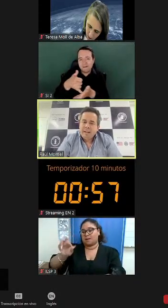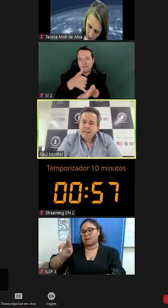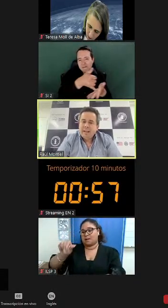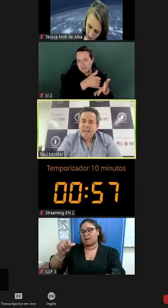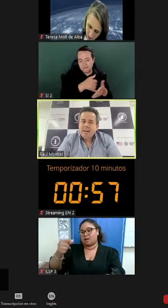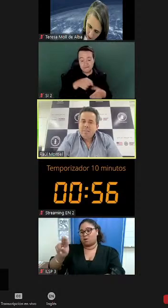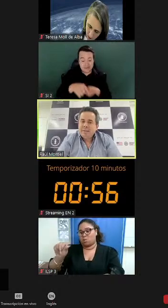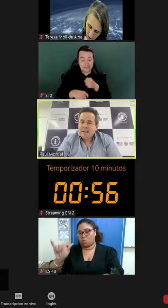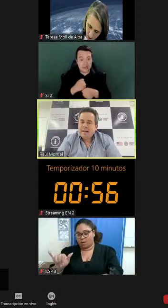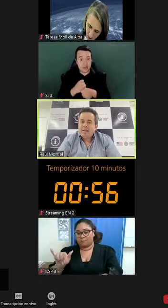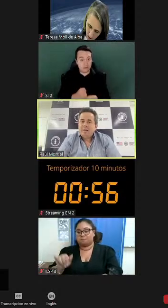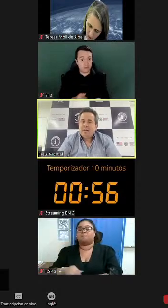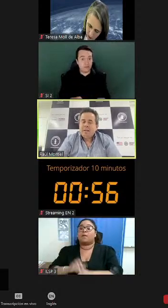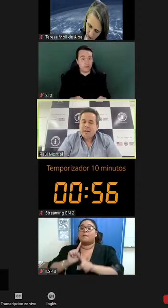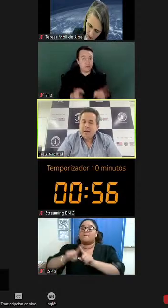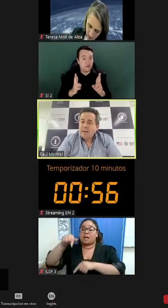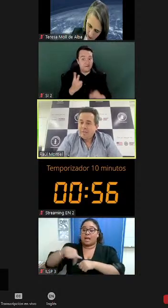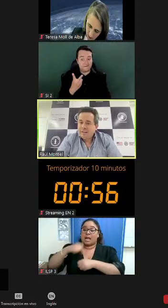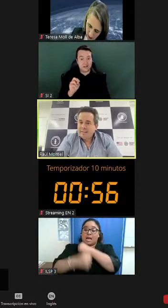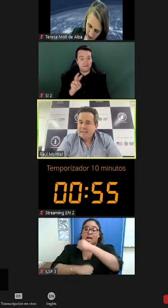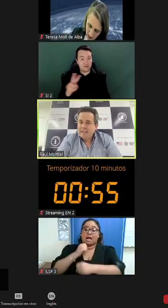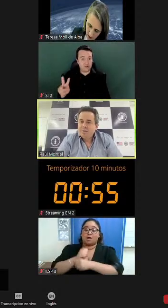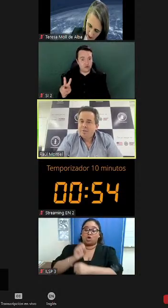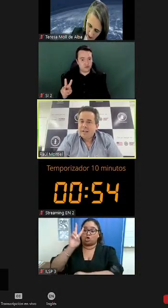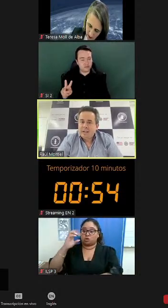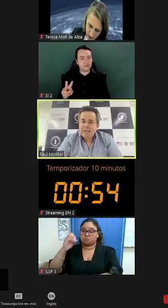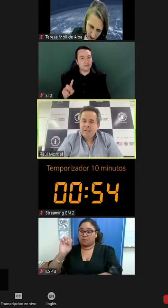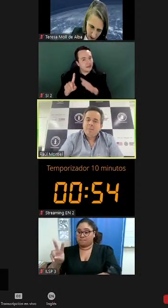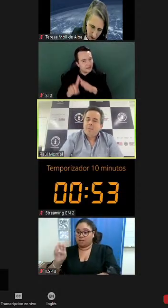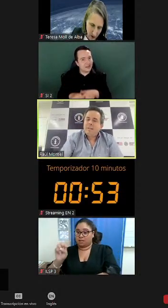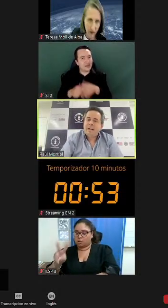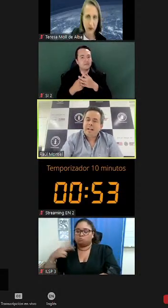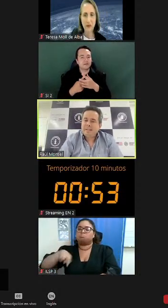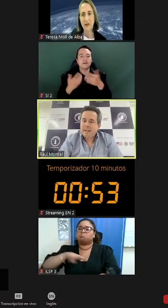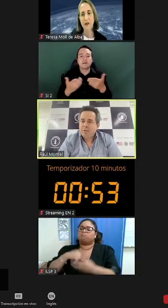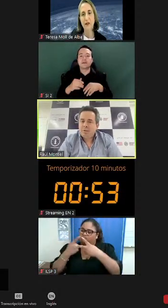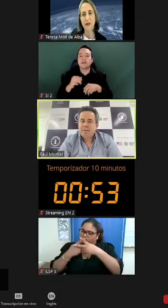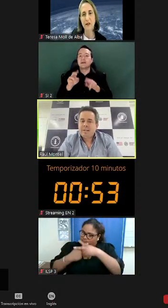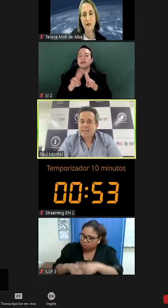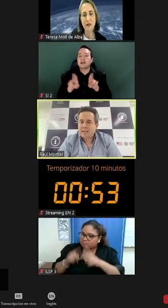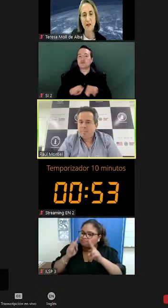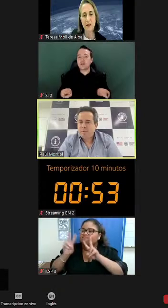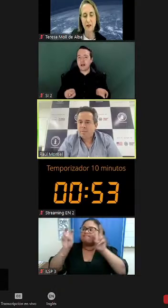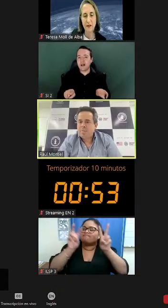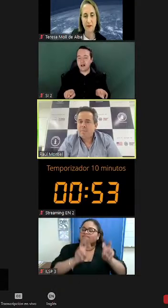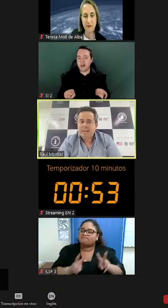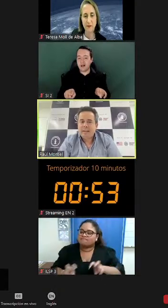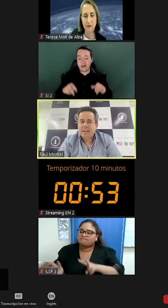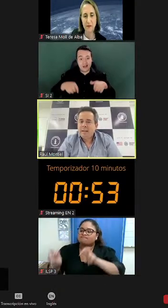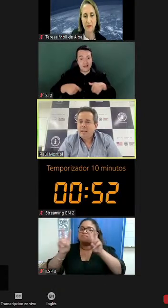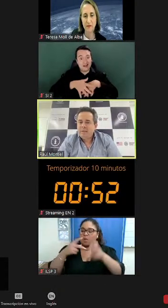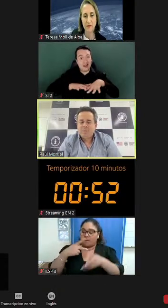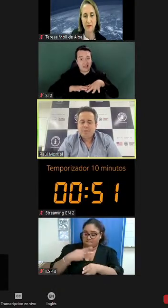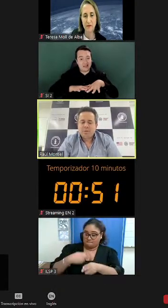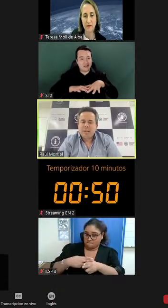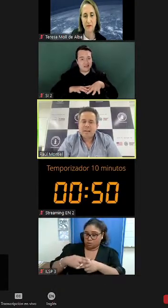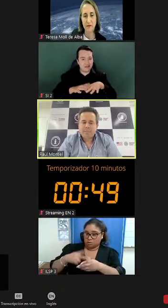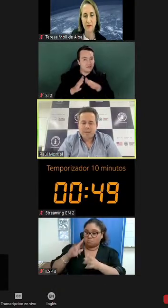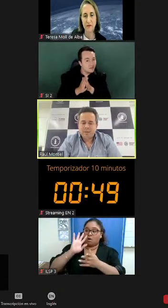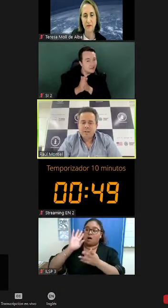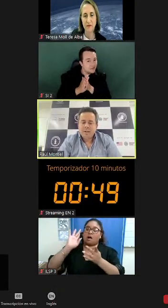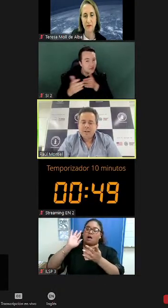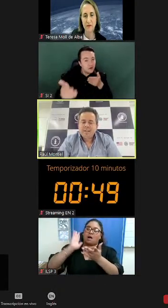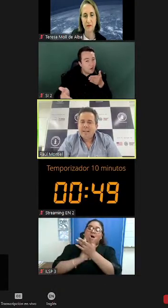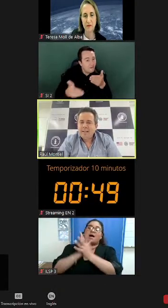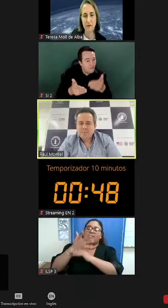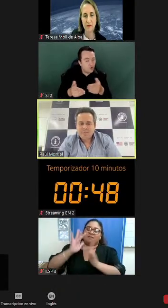this 2022 we will provide and we will begin the international phase that we're